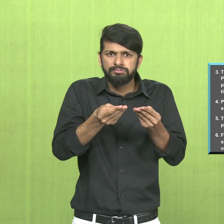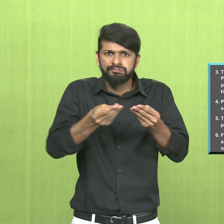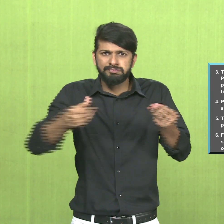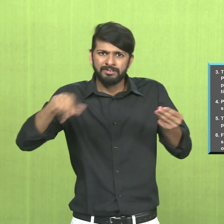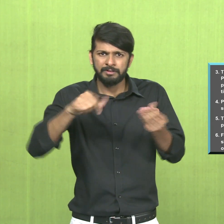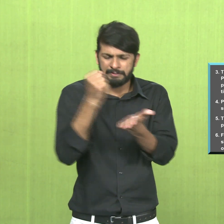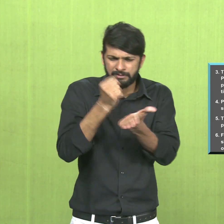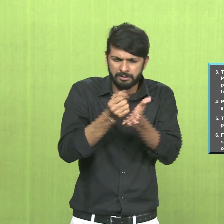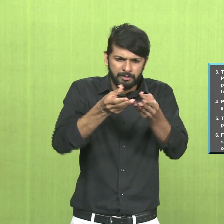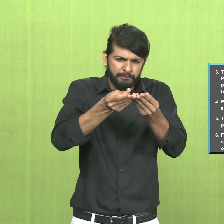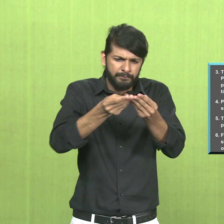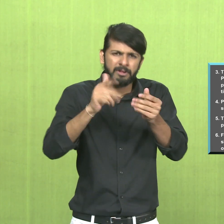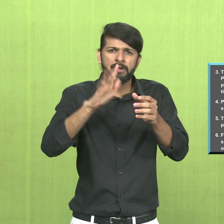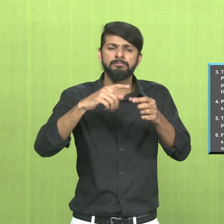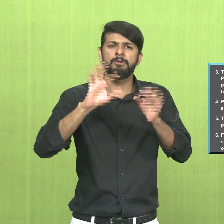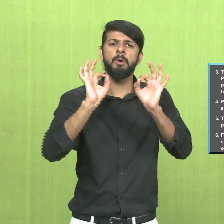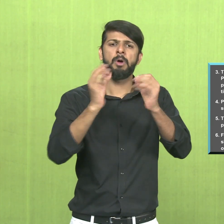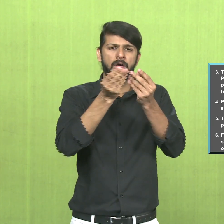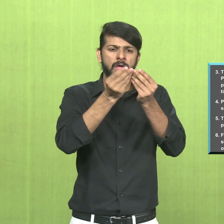and pure powdered pigment